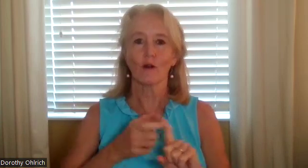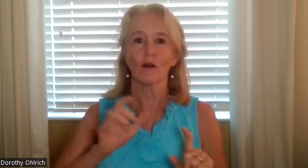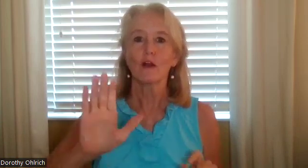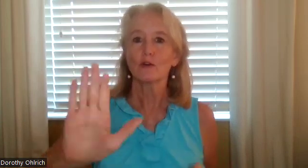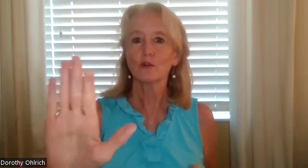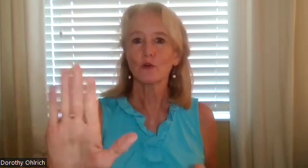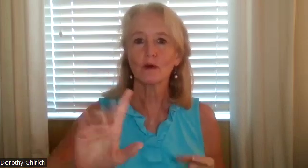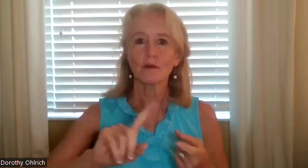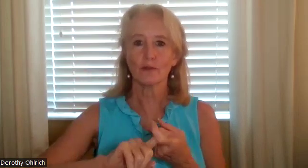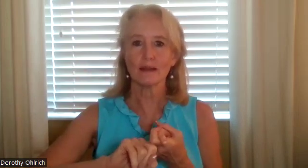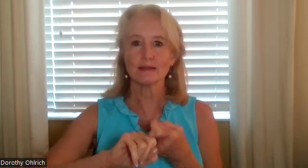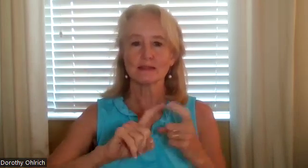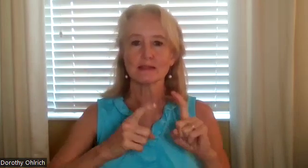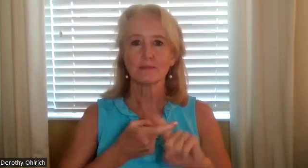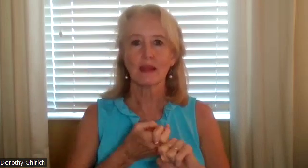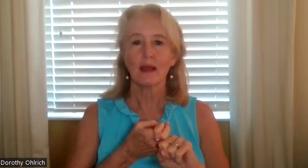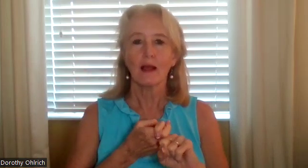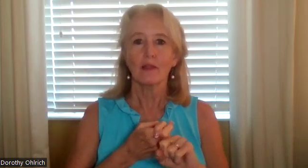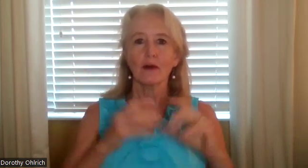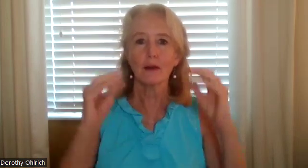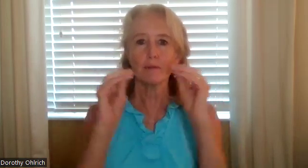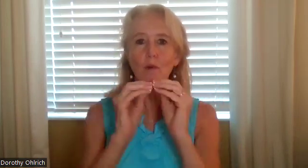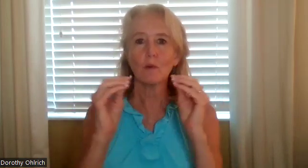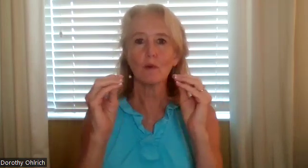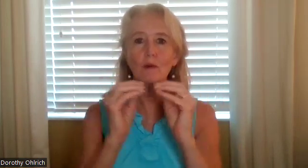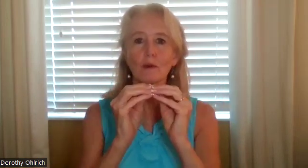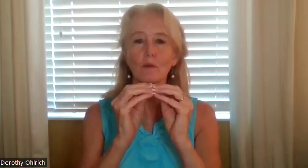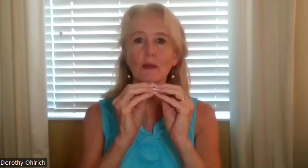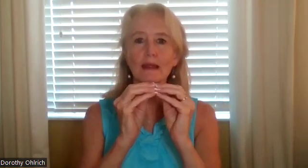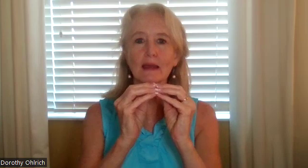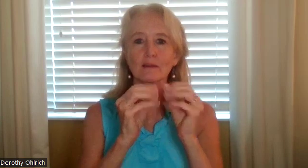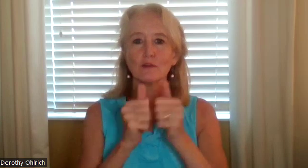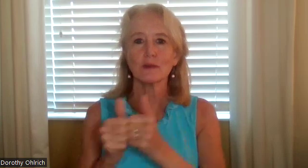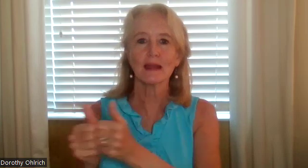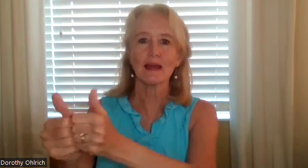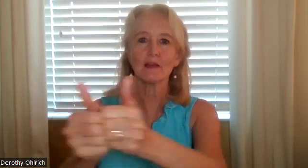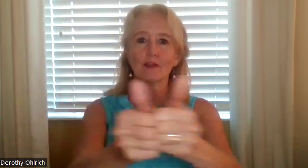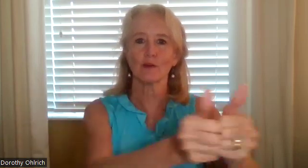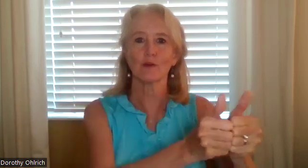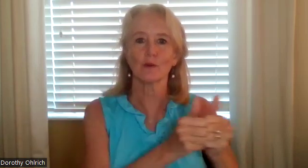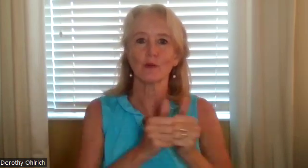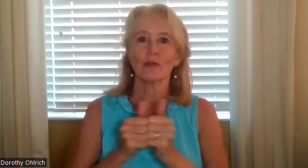are your friends. The more we get together,